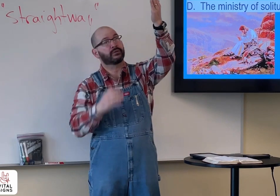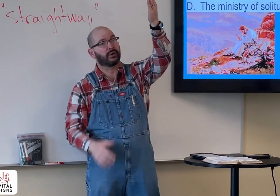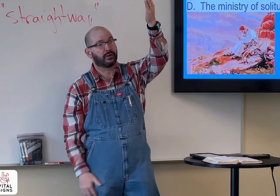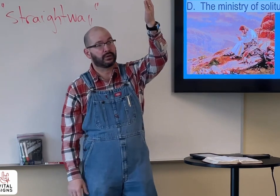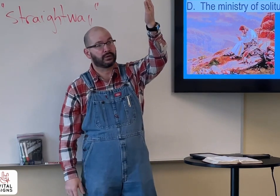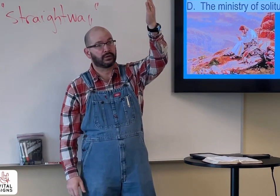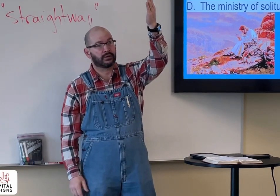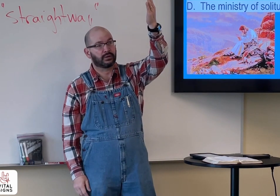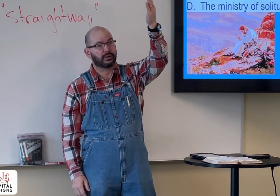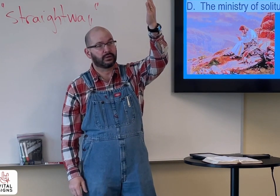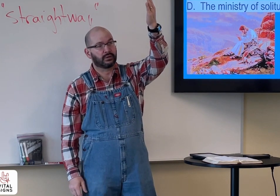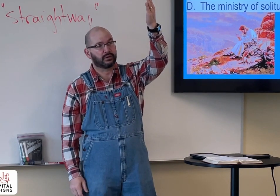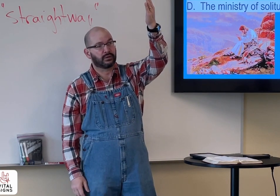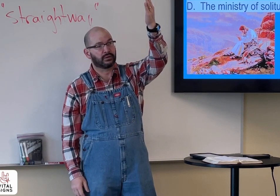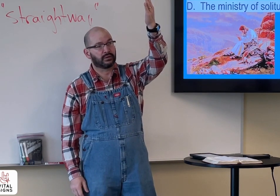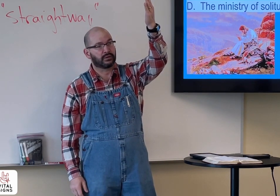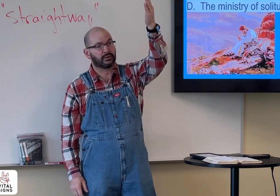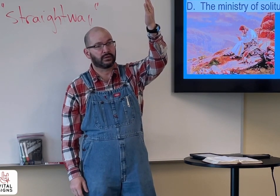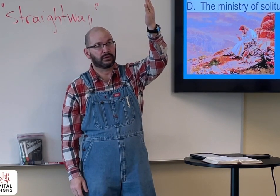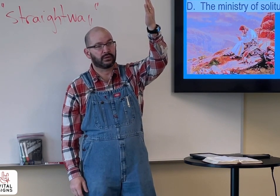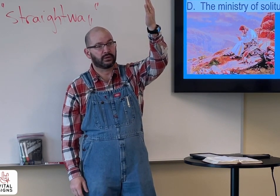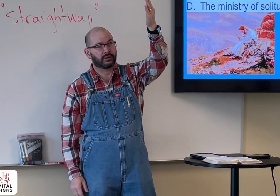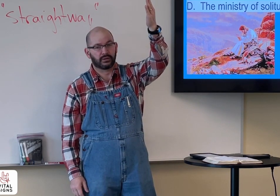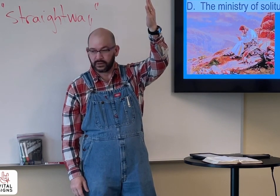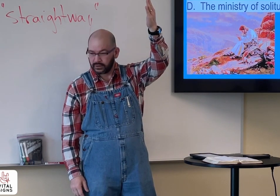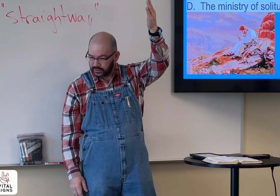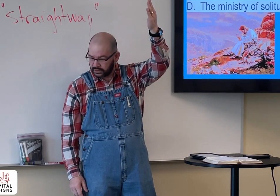to go out and be alone with God.